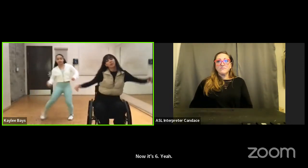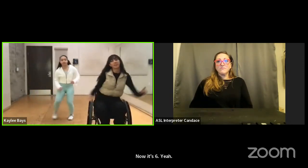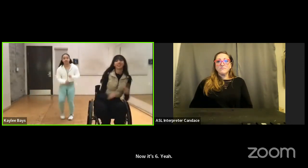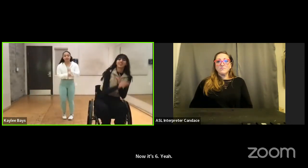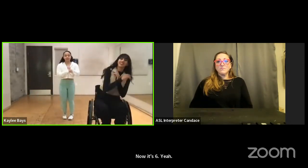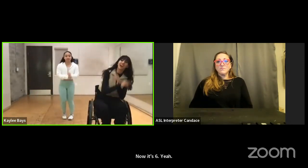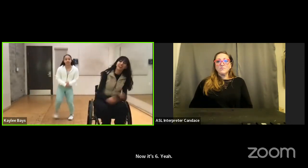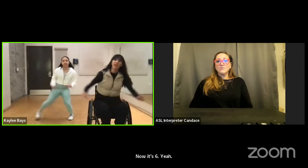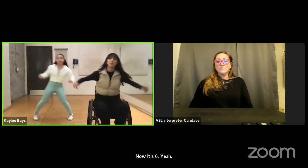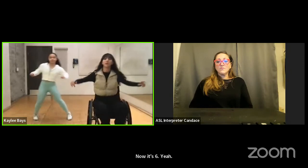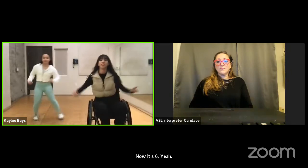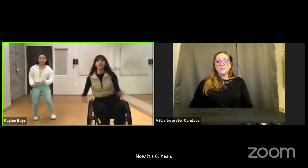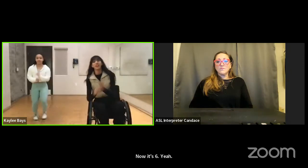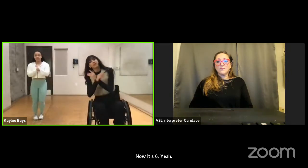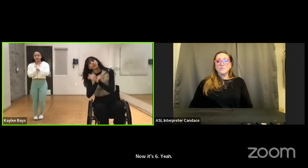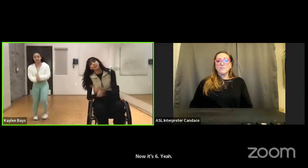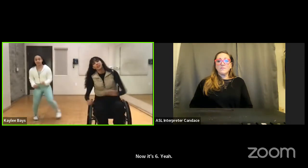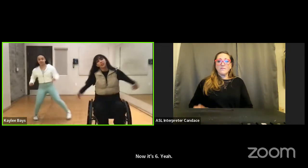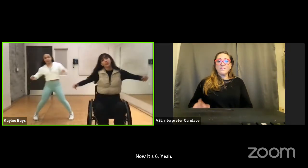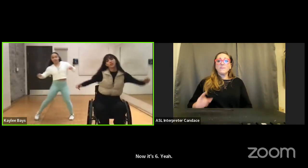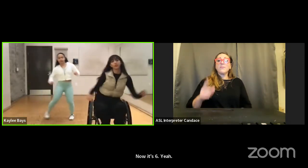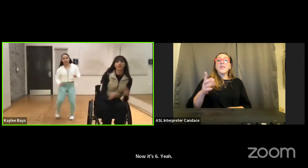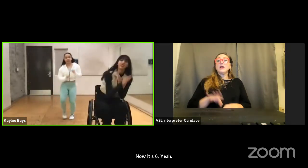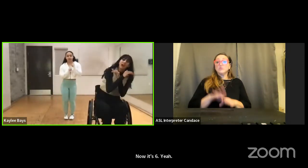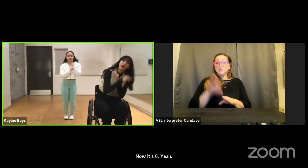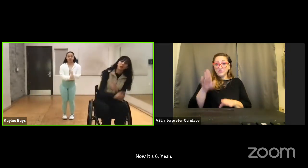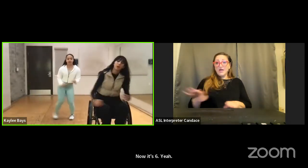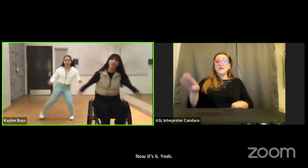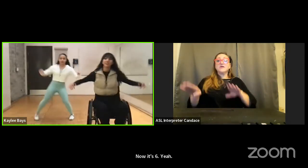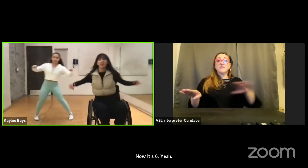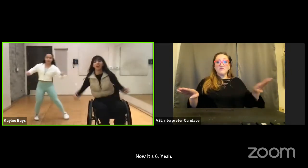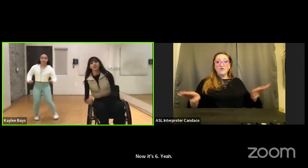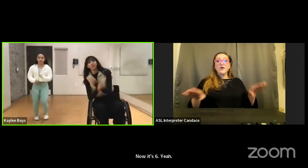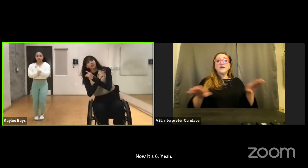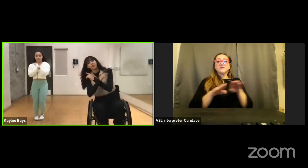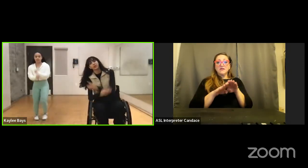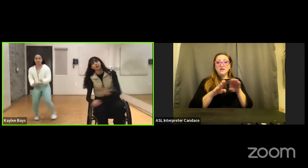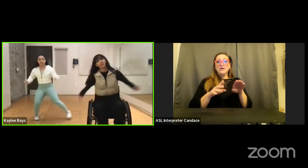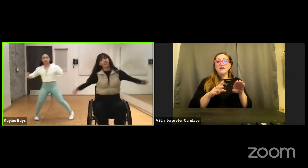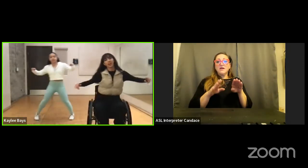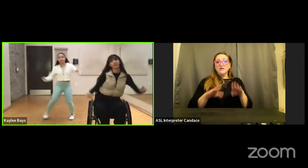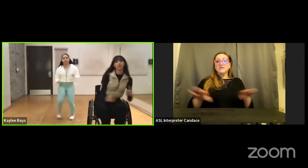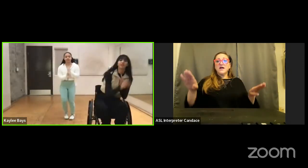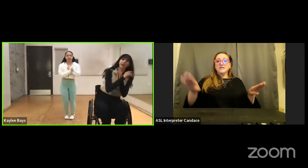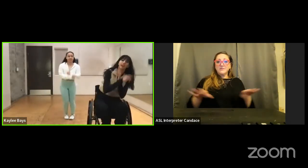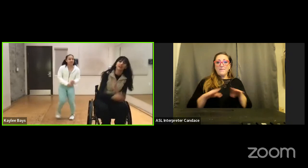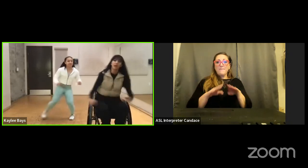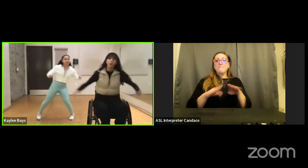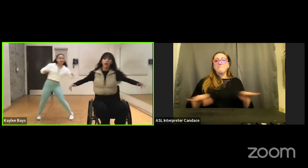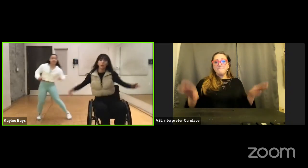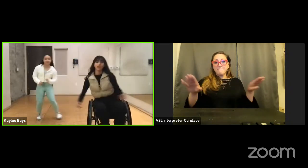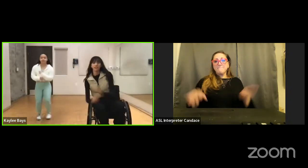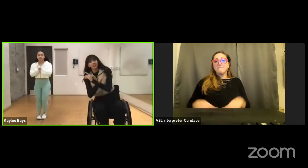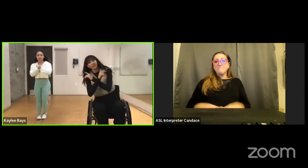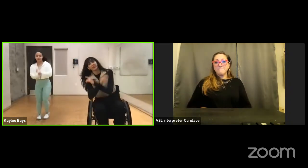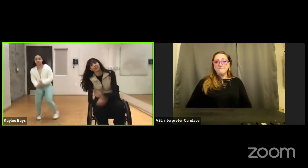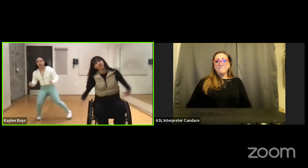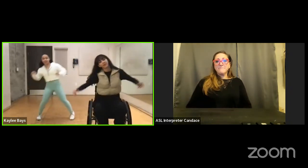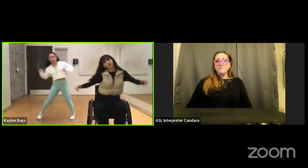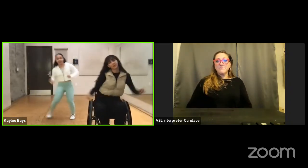We're stepping to the side and bringing that foot to the other one underneath. Side to side. Now